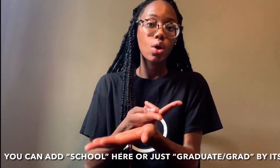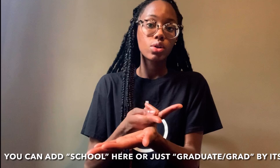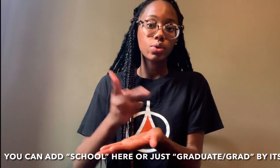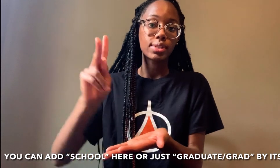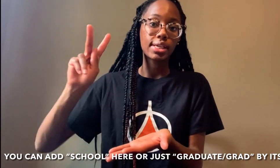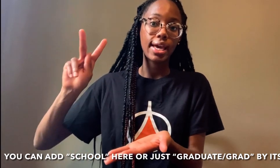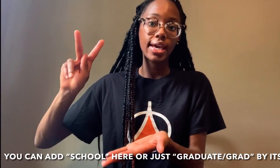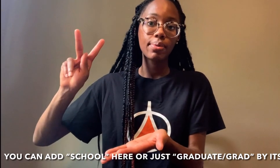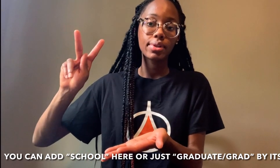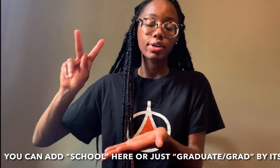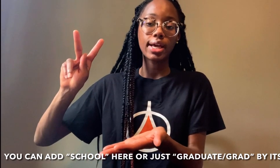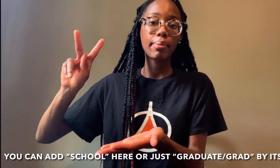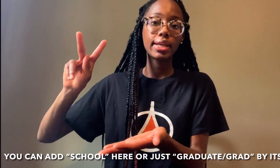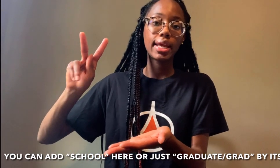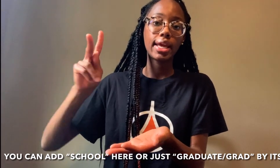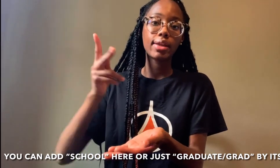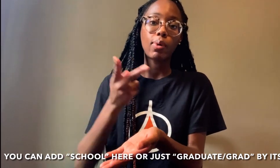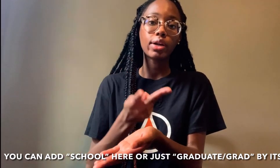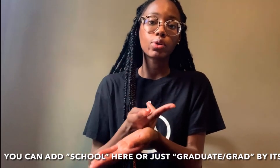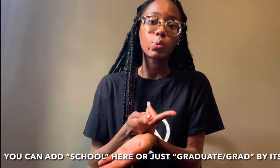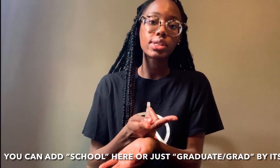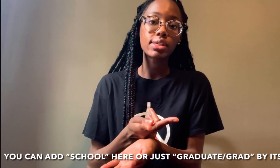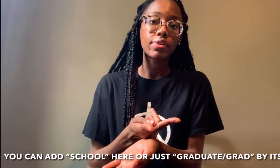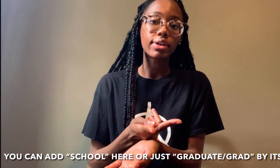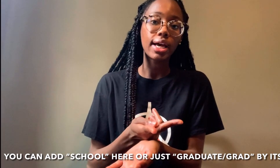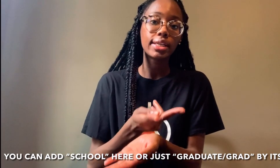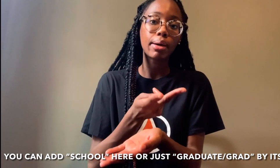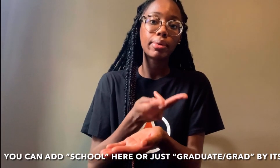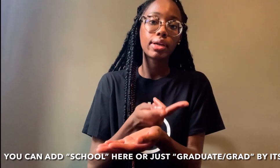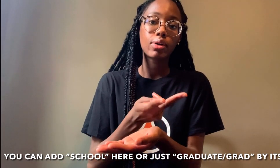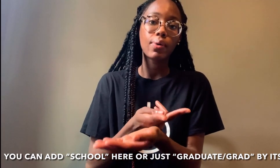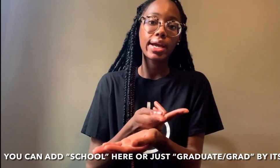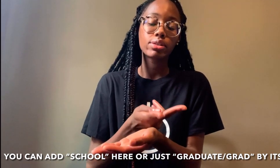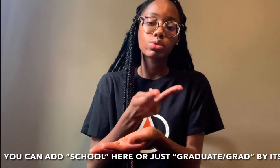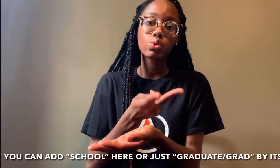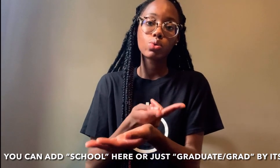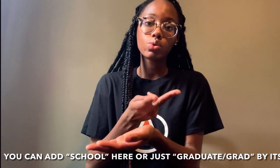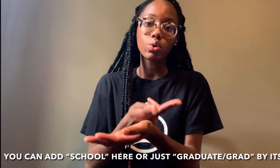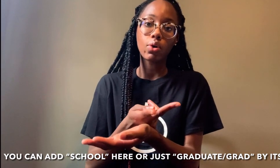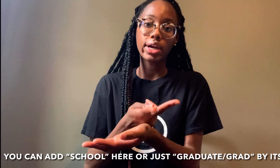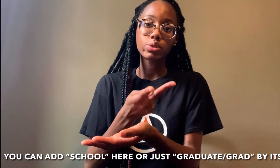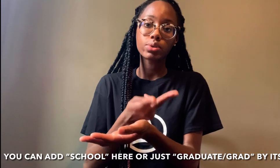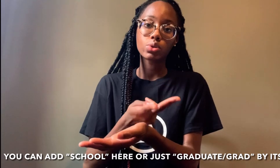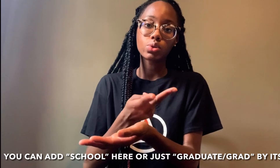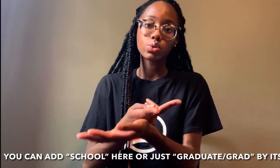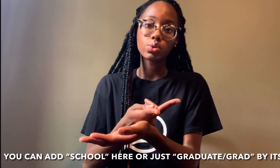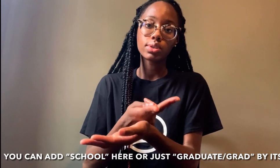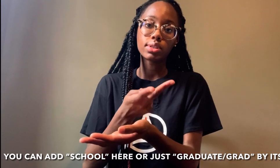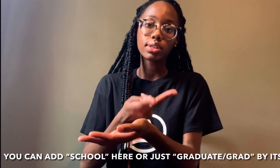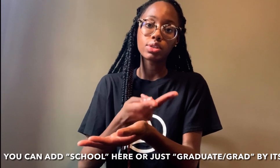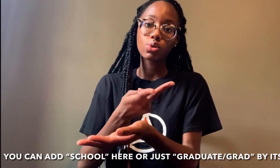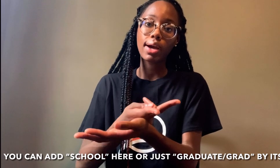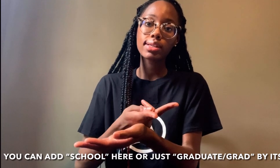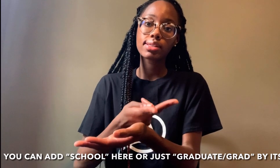So it's a K with your dominant hand right on the wrist of your non-dominant, grad school or graduate school. It's done twice.